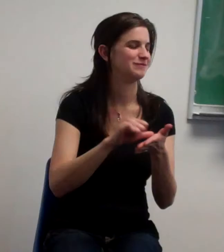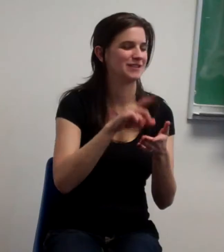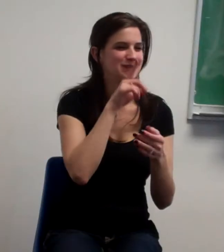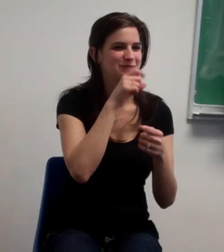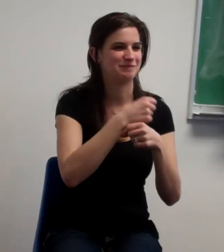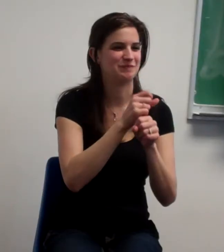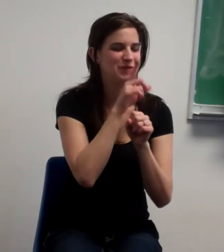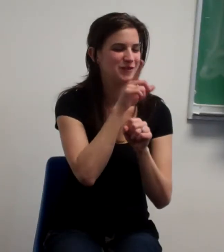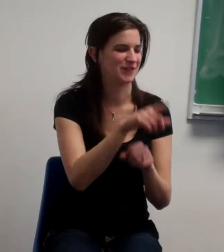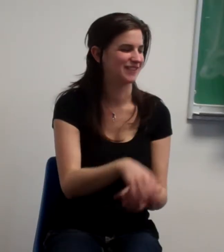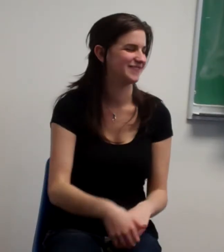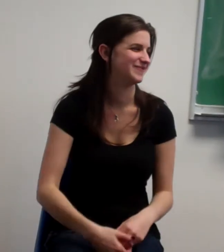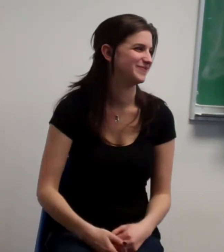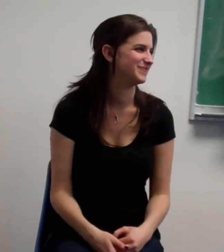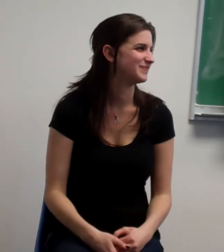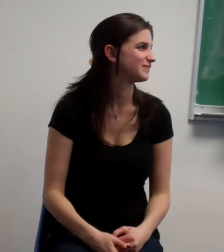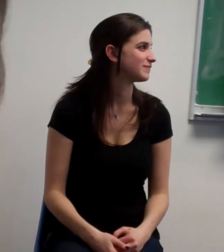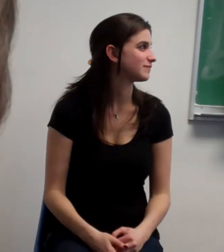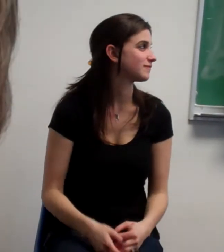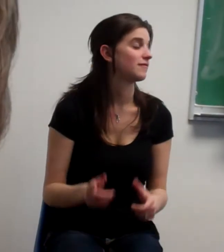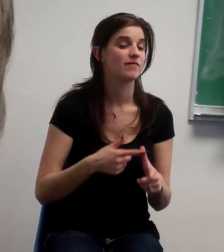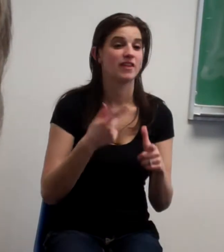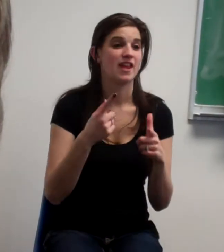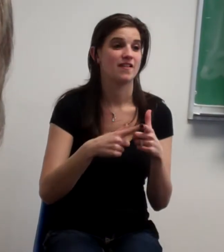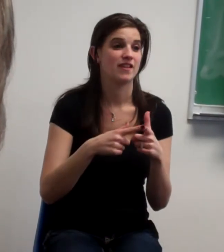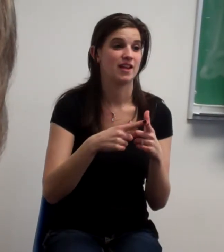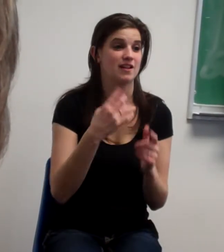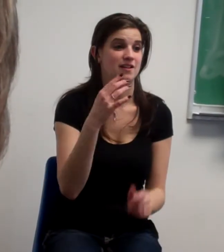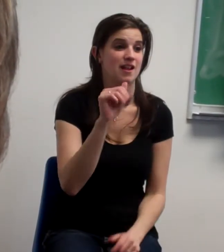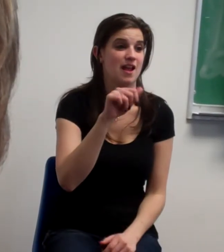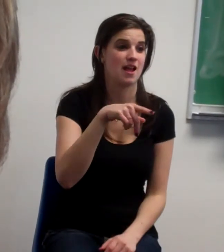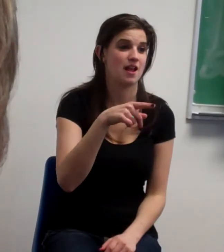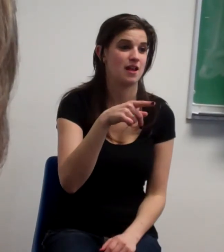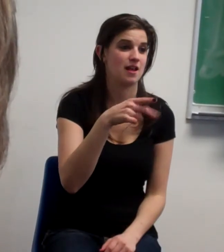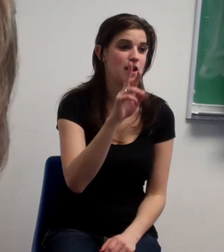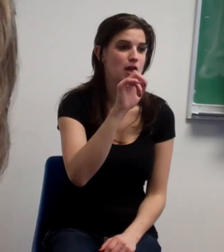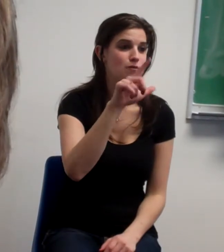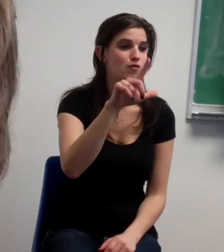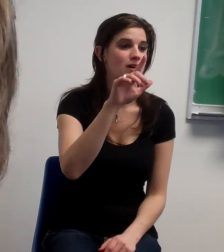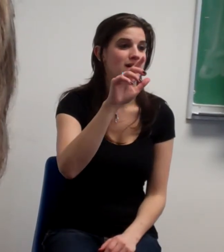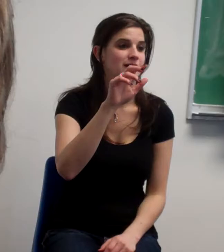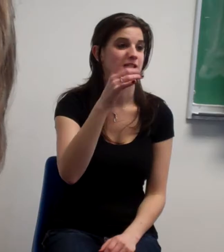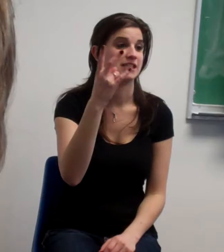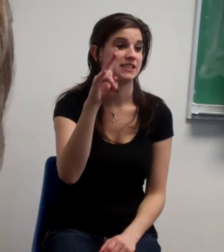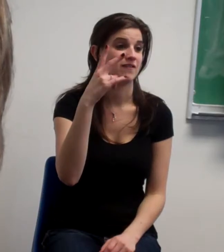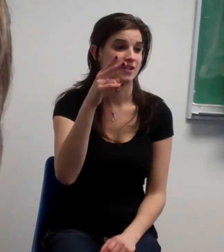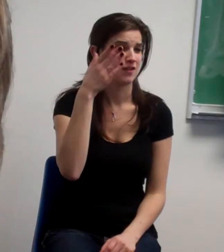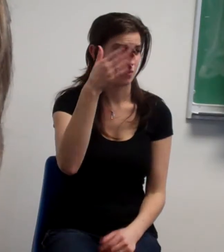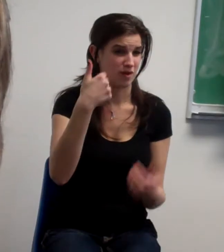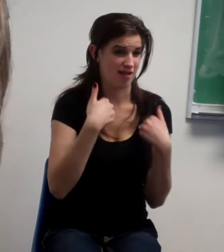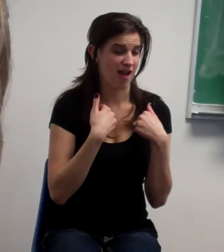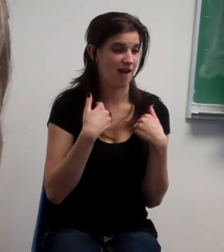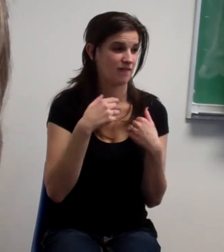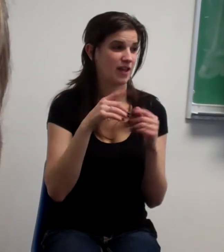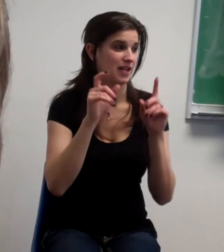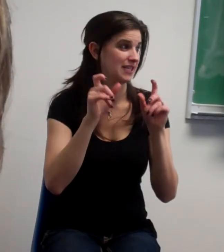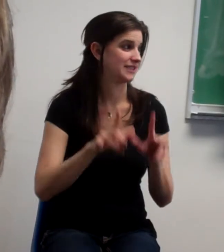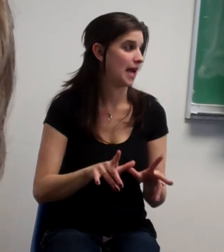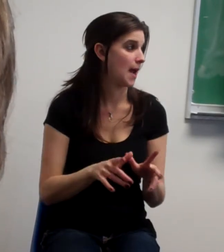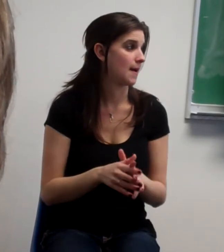got an exam on the 17th, and it's going to cram up because the very following, the 19th, you got to come